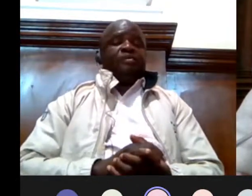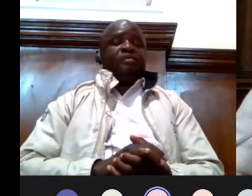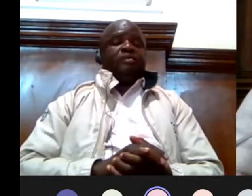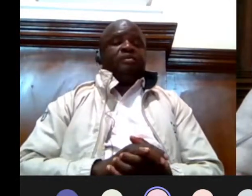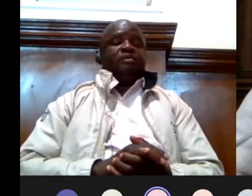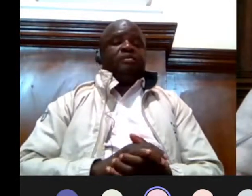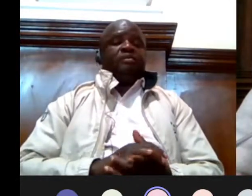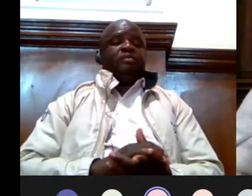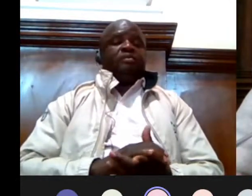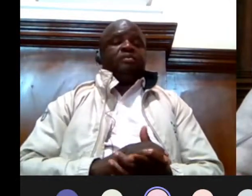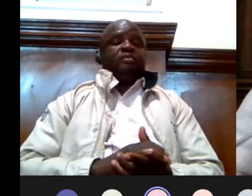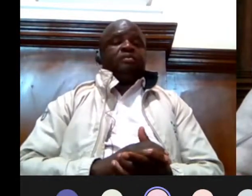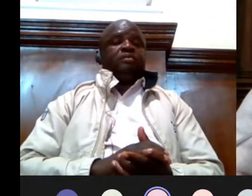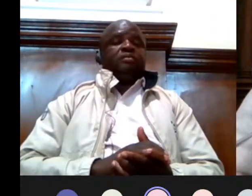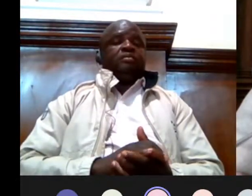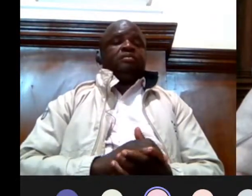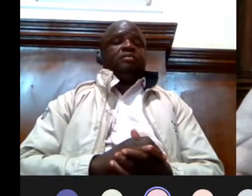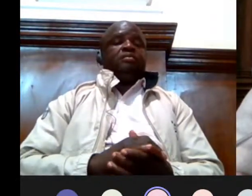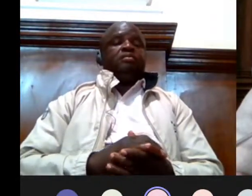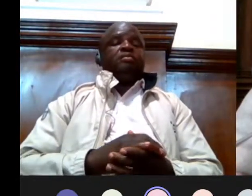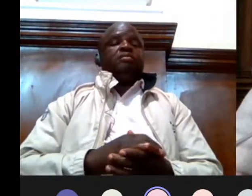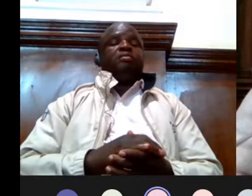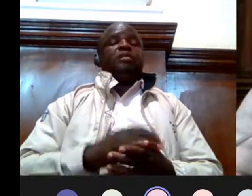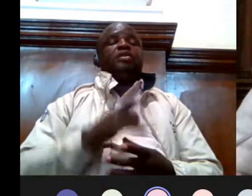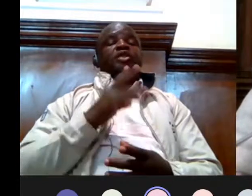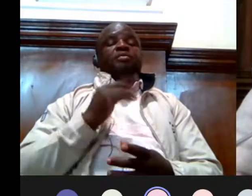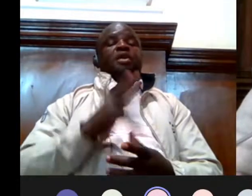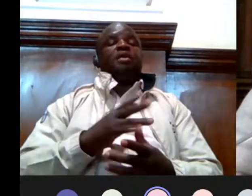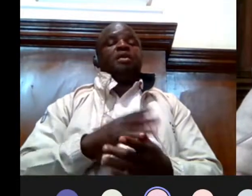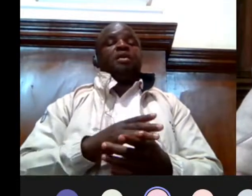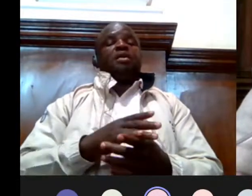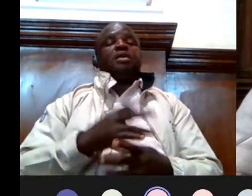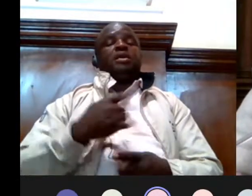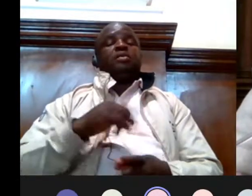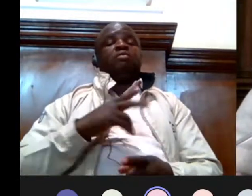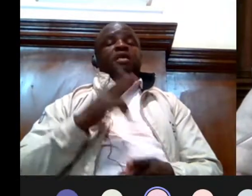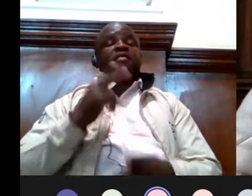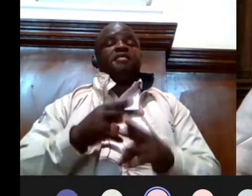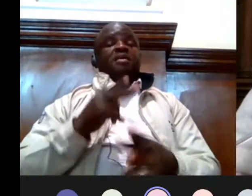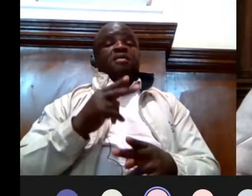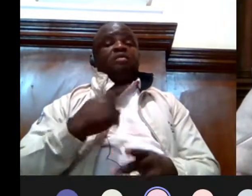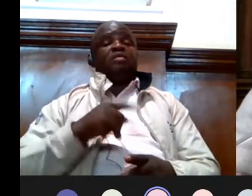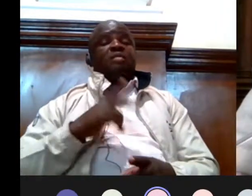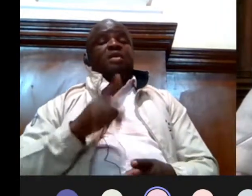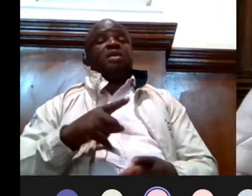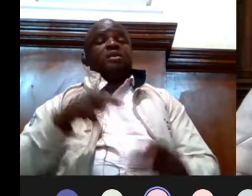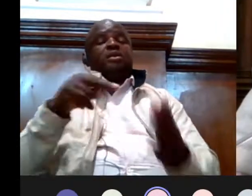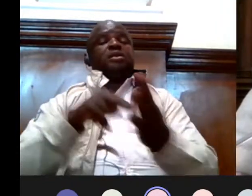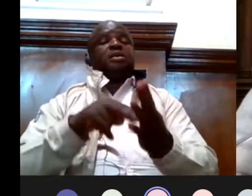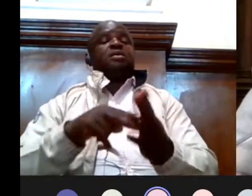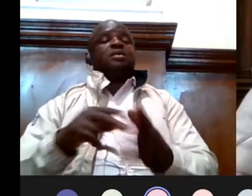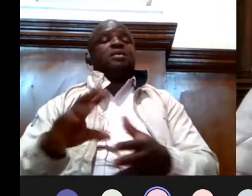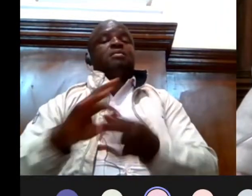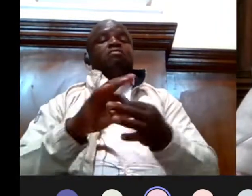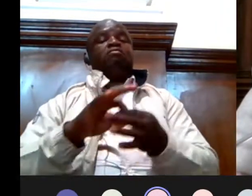and justice. Honorable Speaker, finally, we need to stand in solidarity with the struggling